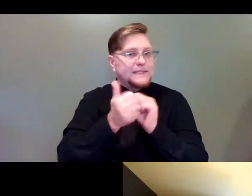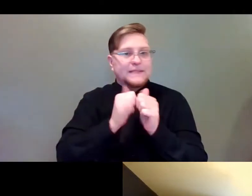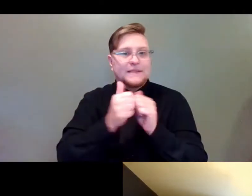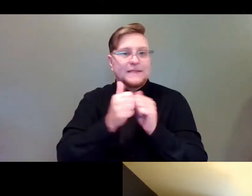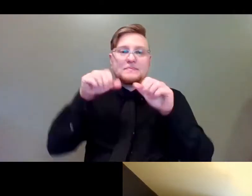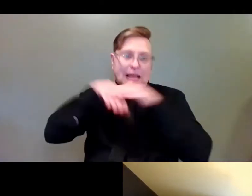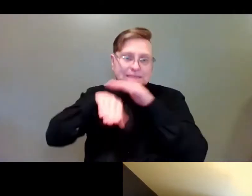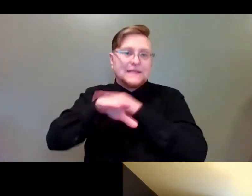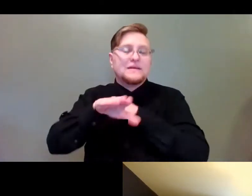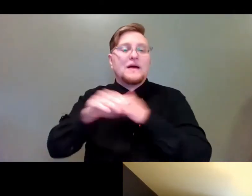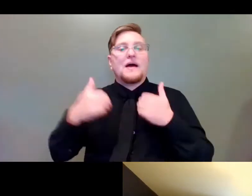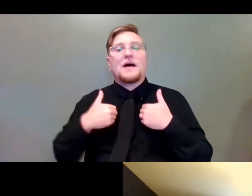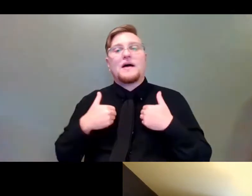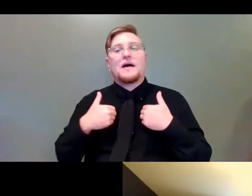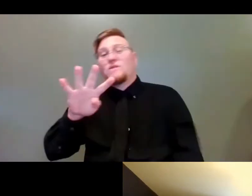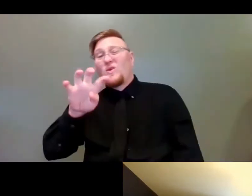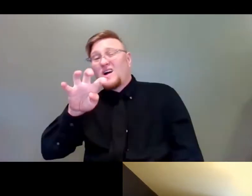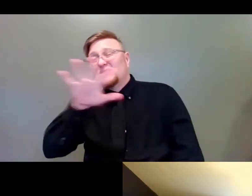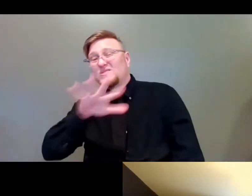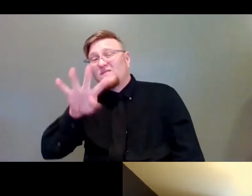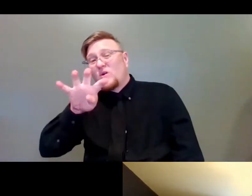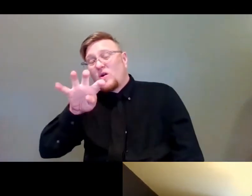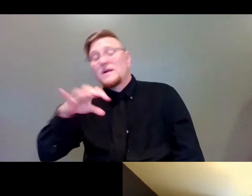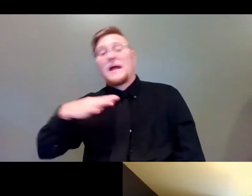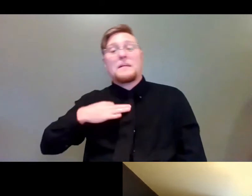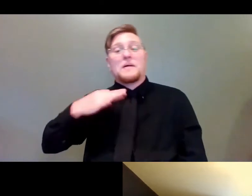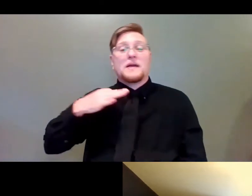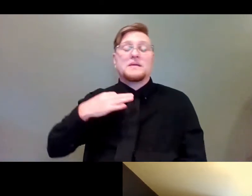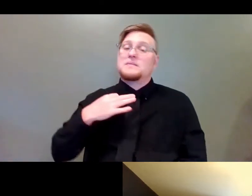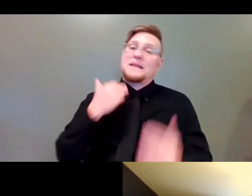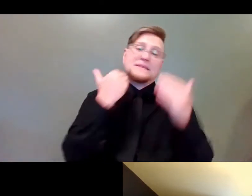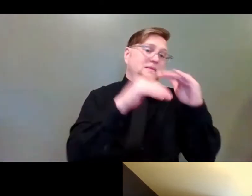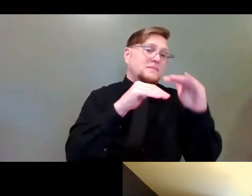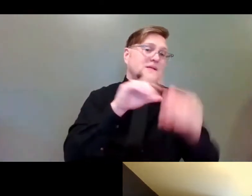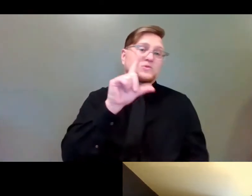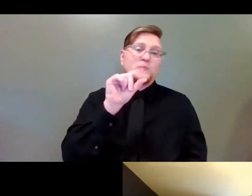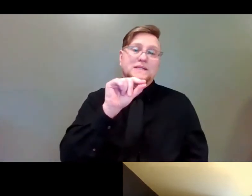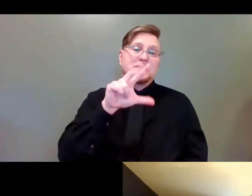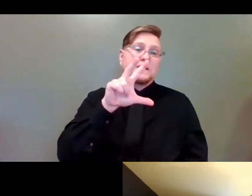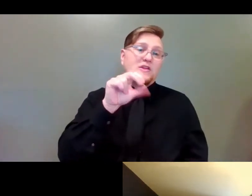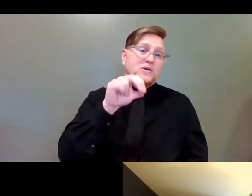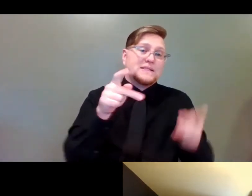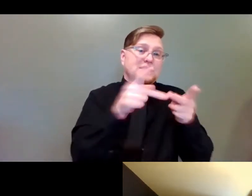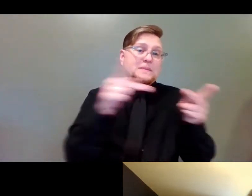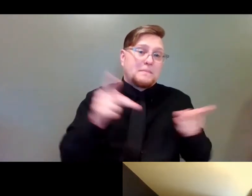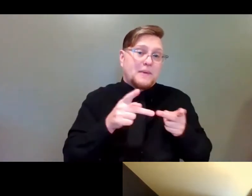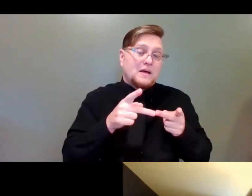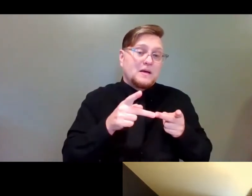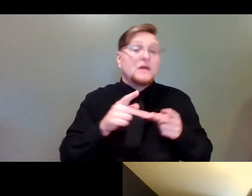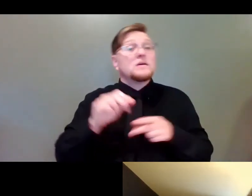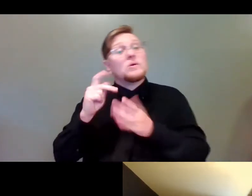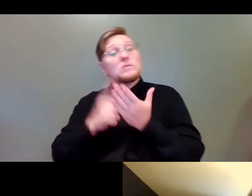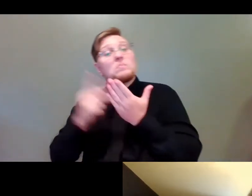400 applications for only 20 or 30 slots. So we, it's a program